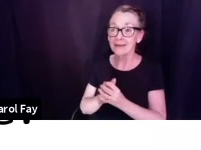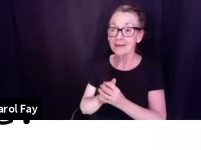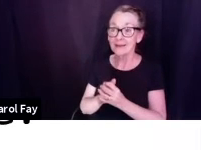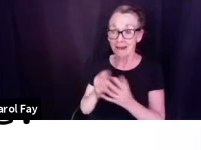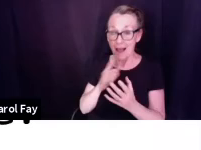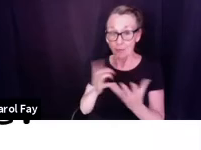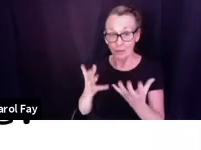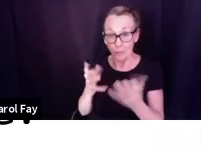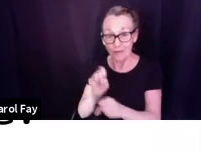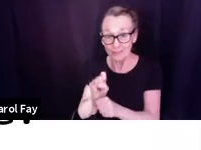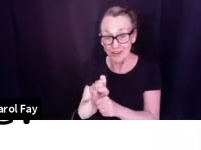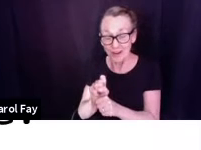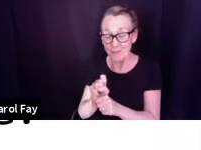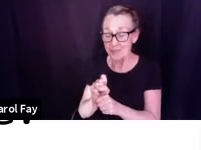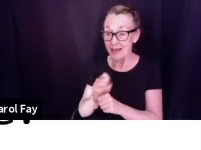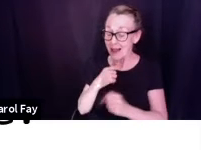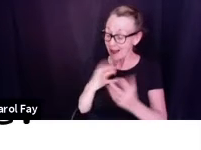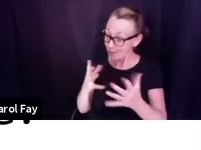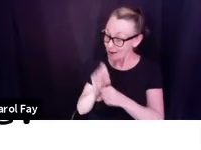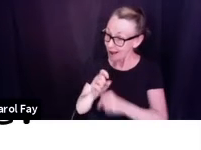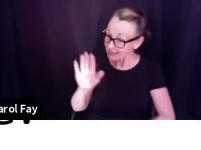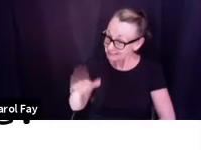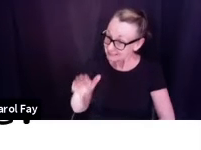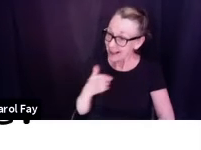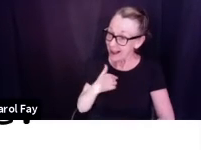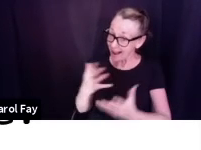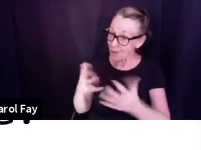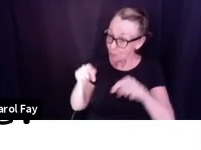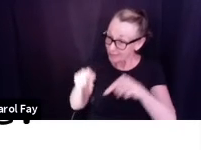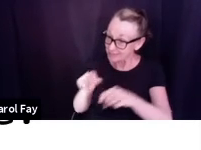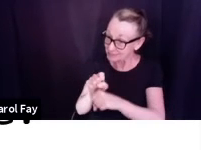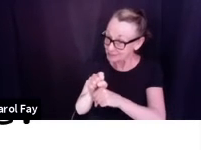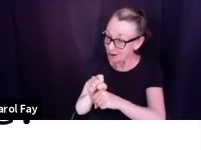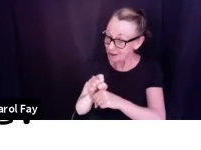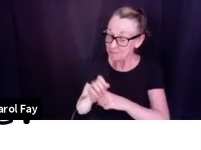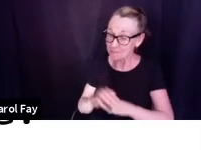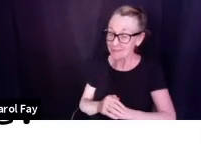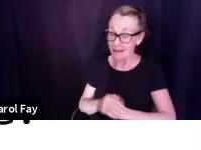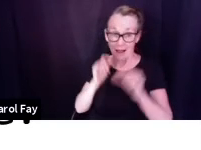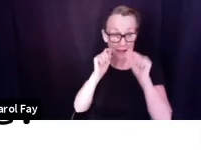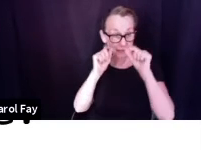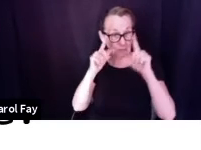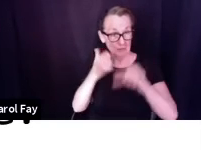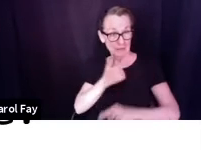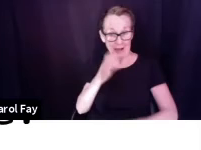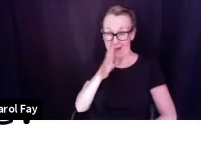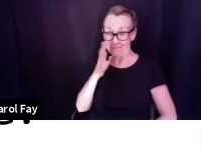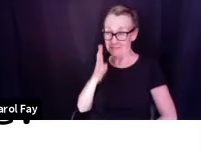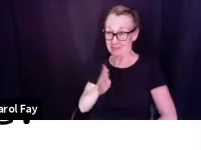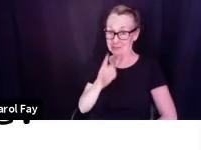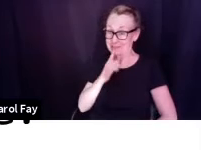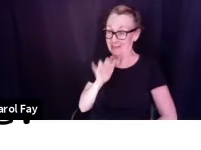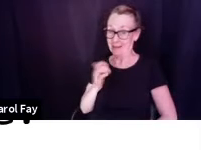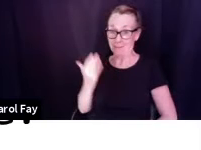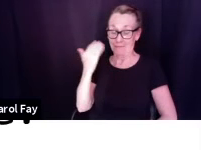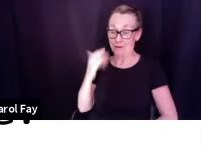job. I wanted the job and I asked for it. And I surprised myself because I've never done that before.